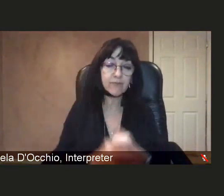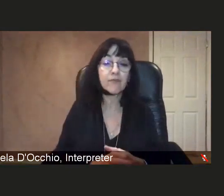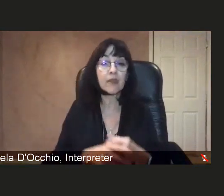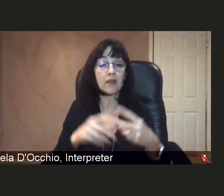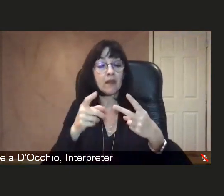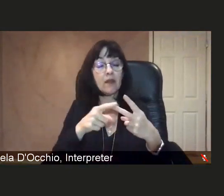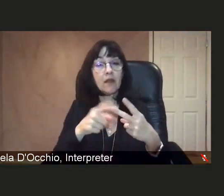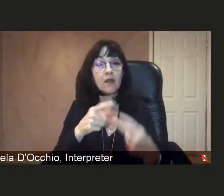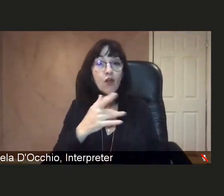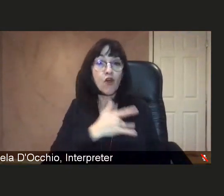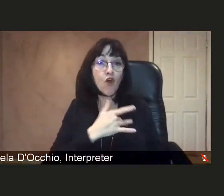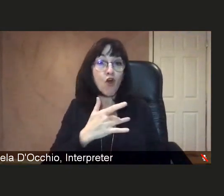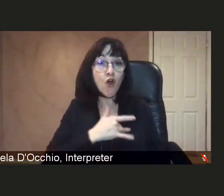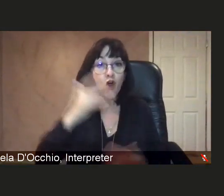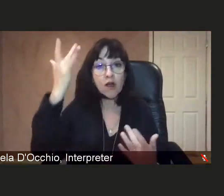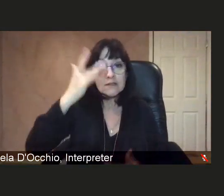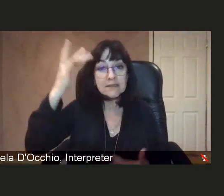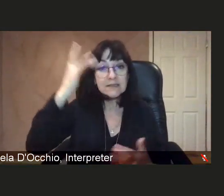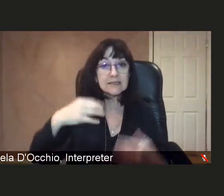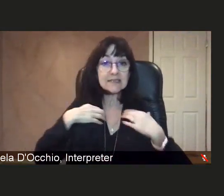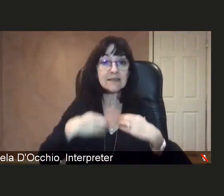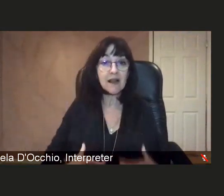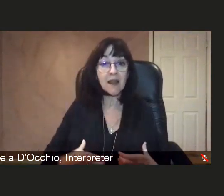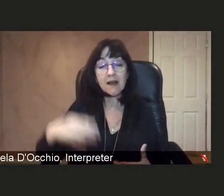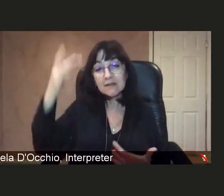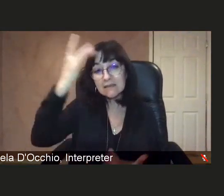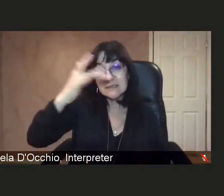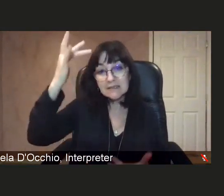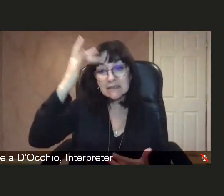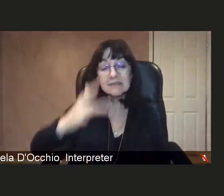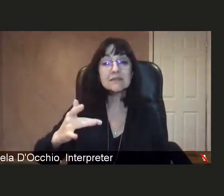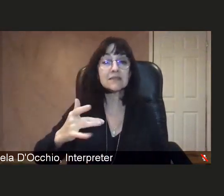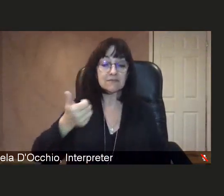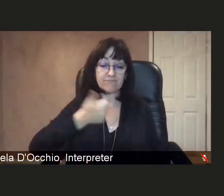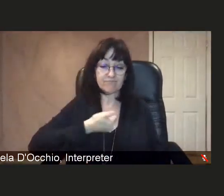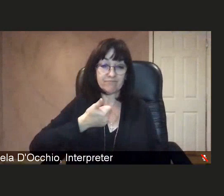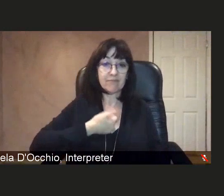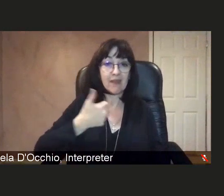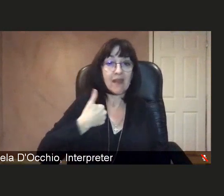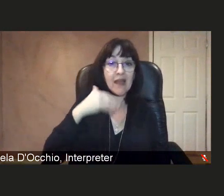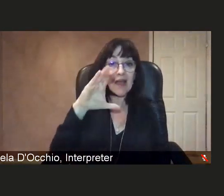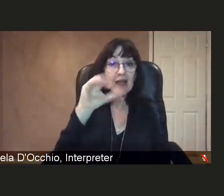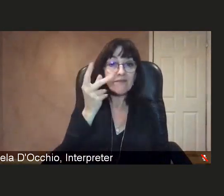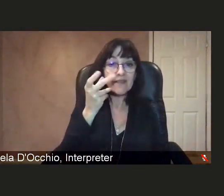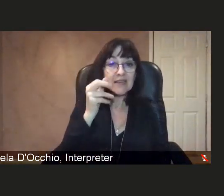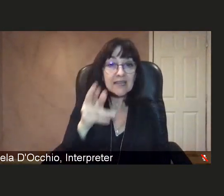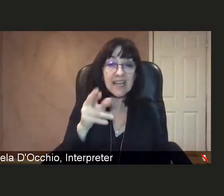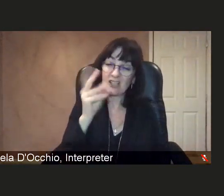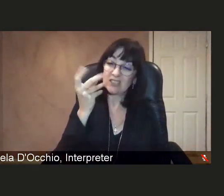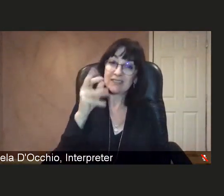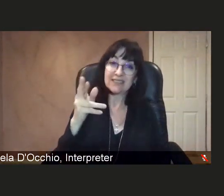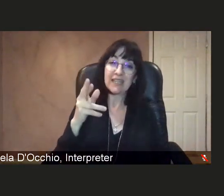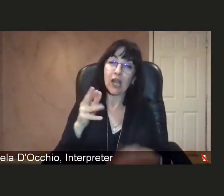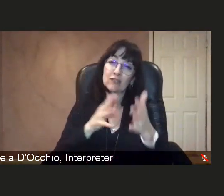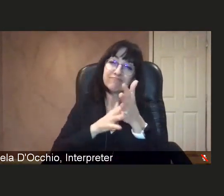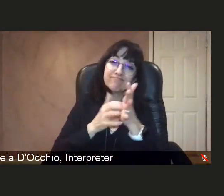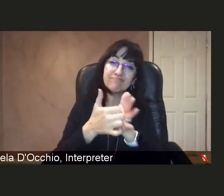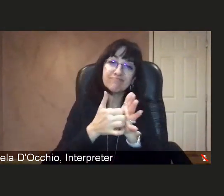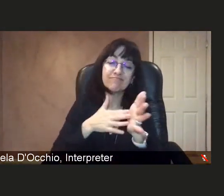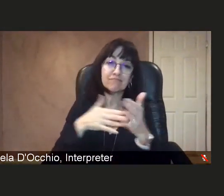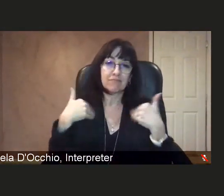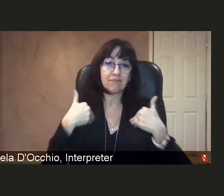chronic lung disease, actively having cancer or other diseases that weaken your immune system or being